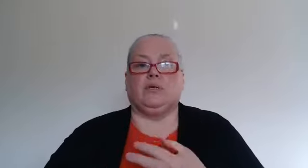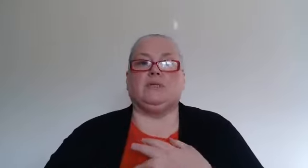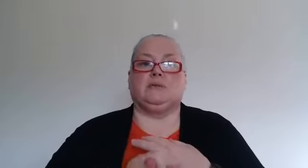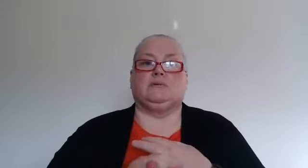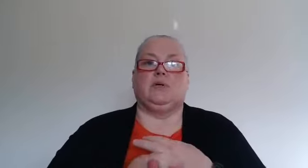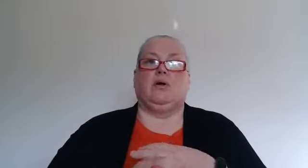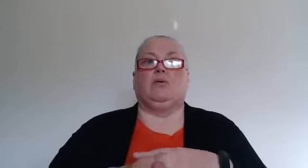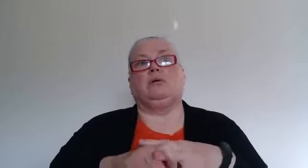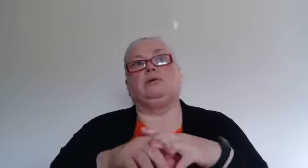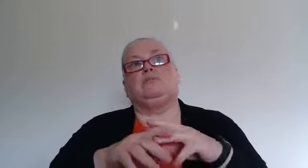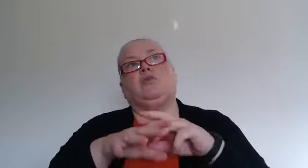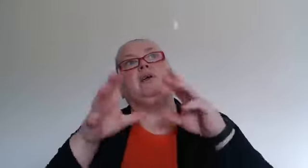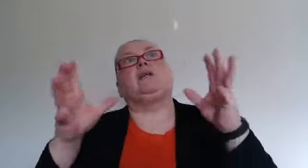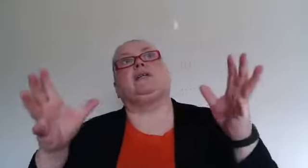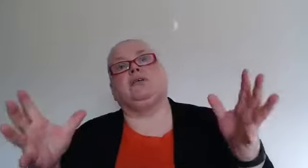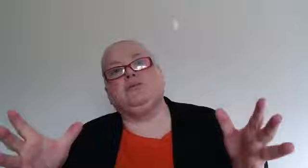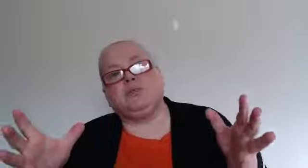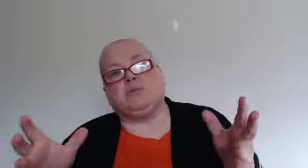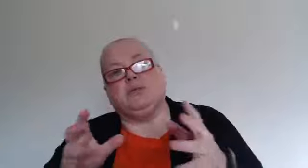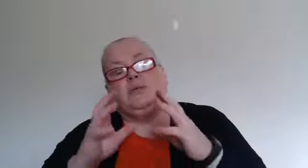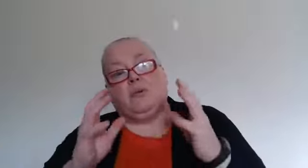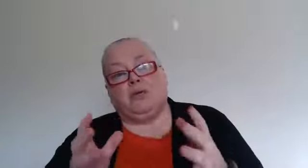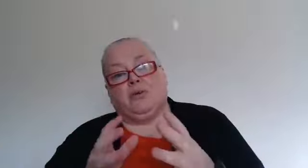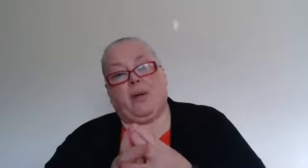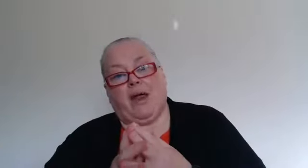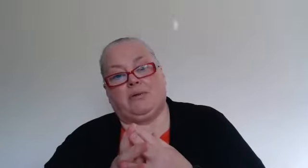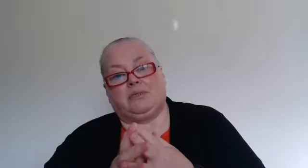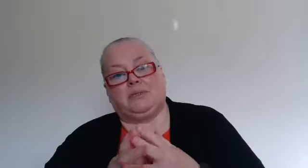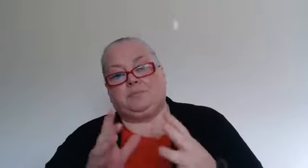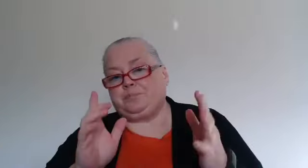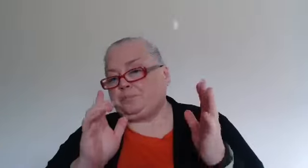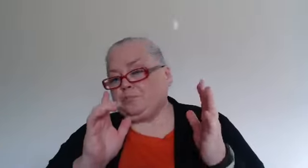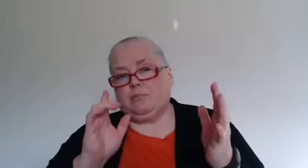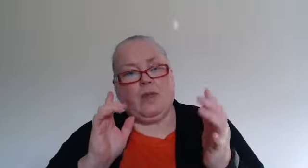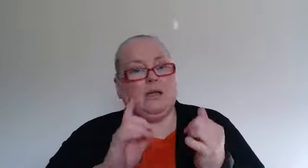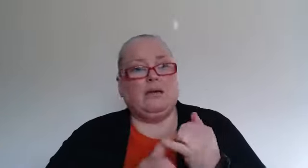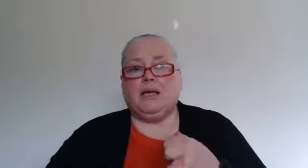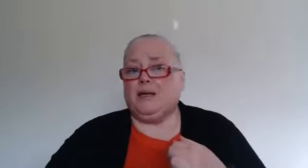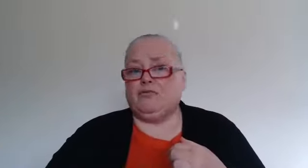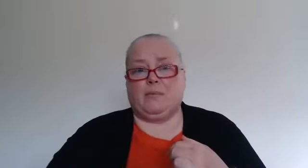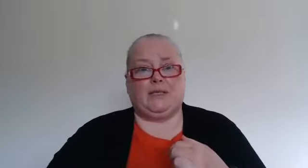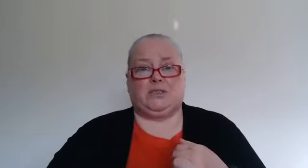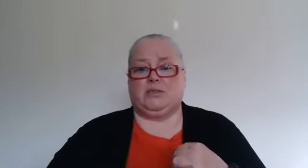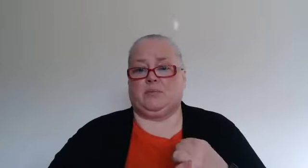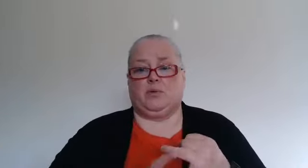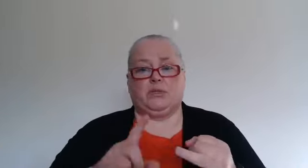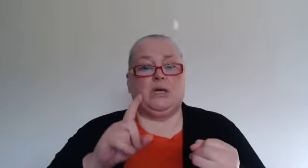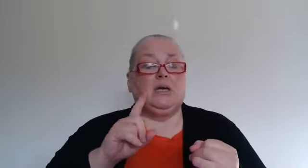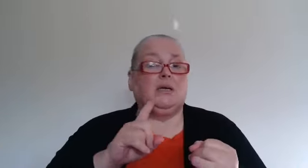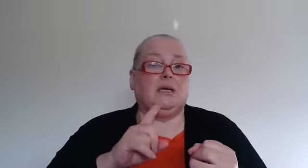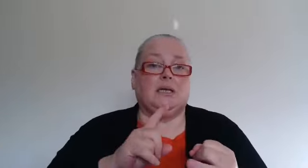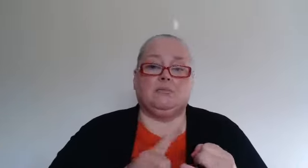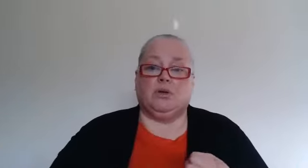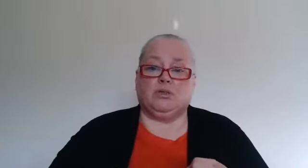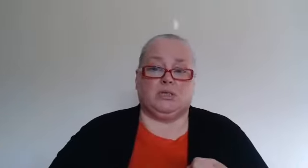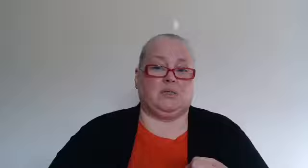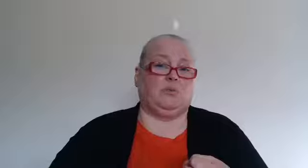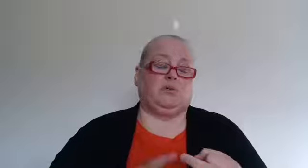vital, or more vital than usual, when you're a parent. You need informational support, you need emotional support, you